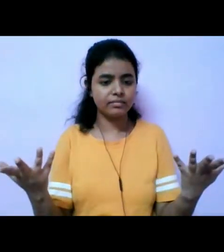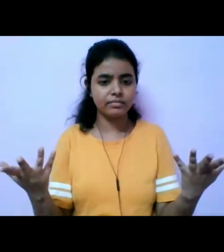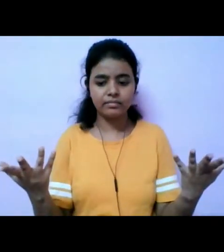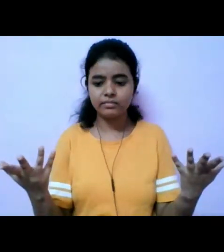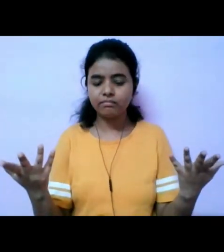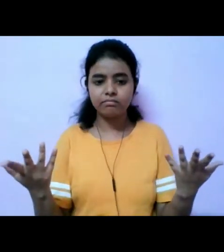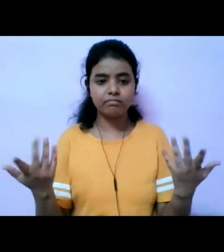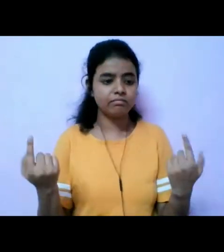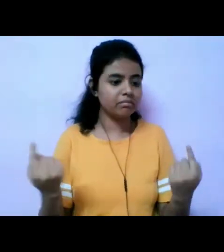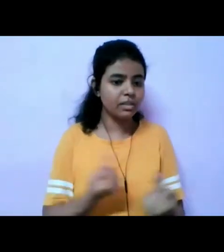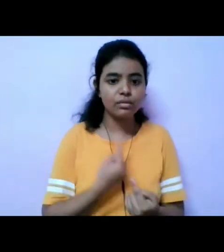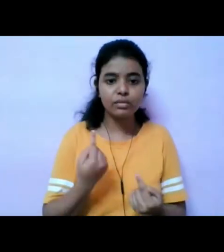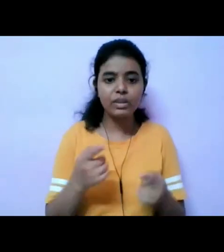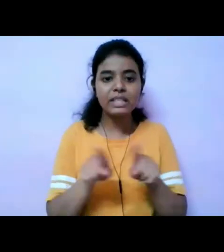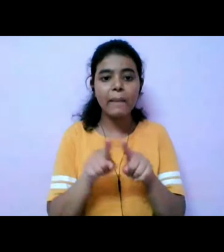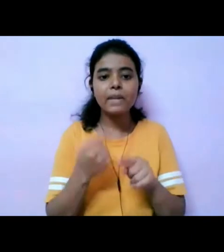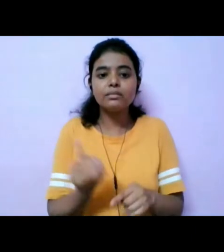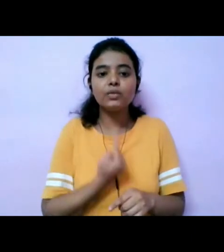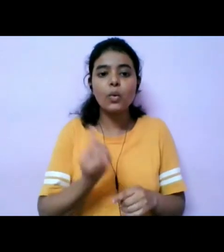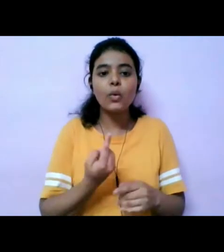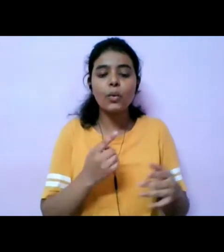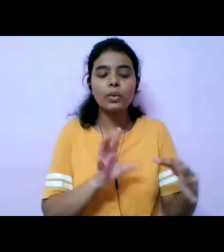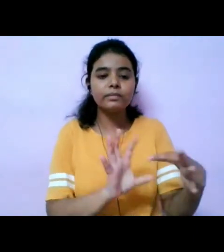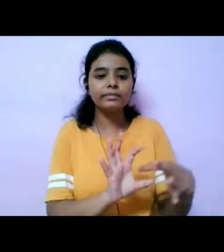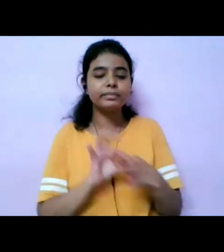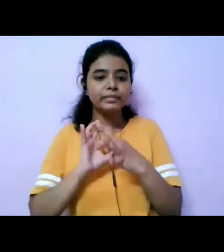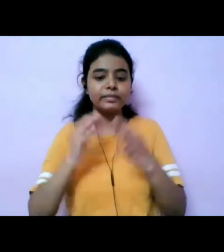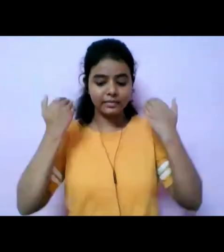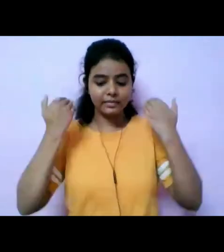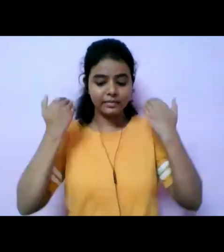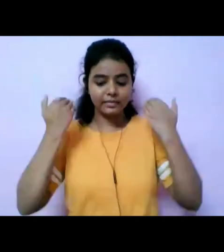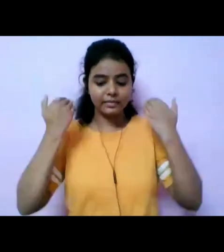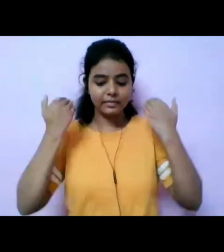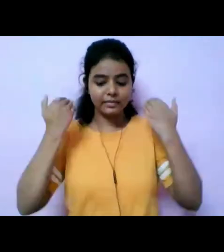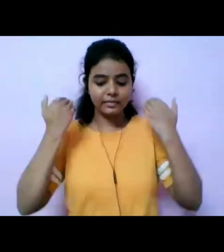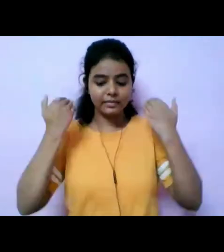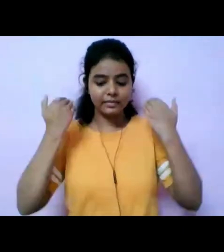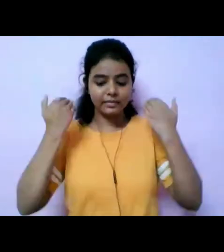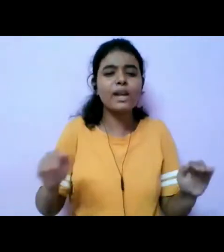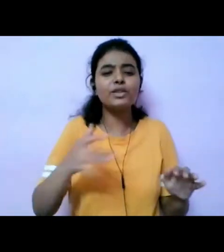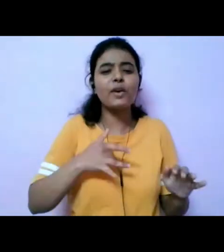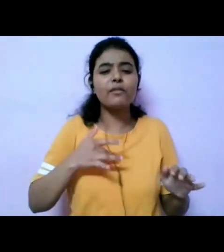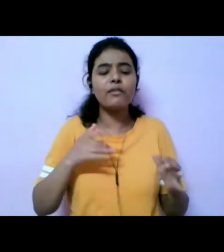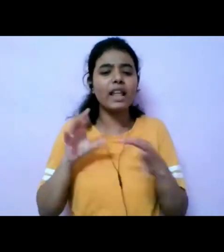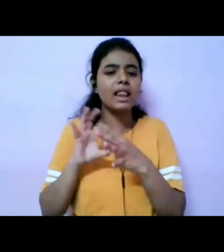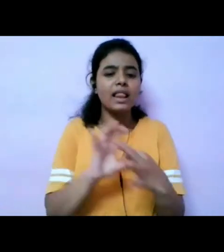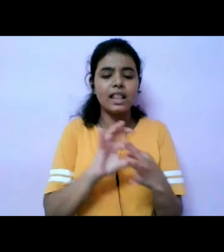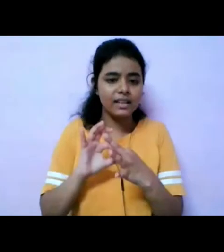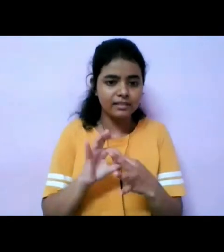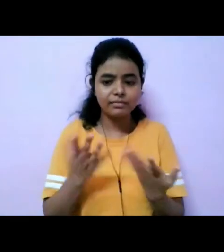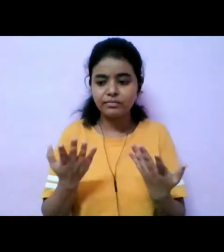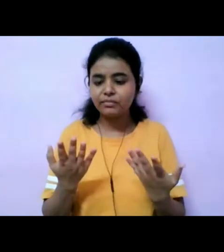Solo gravitational effects. My body is light as beside